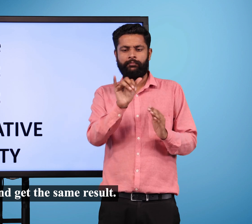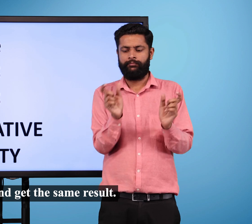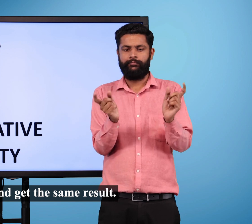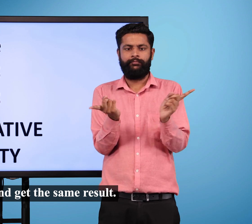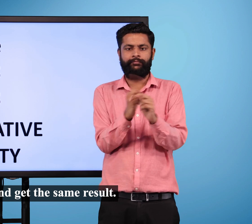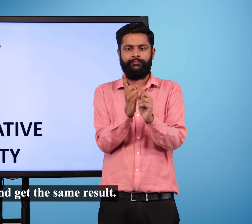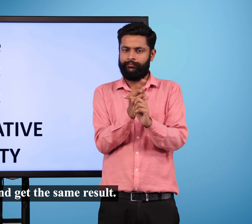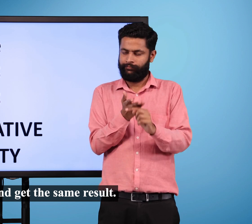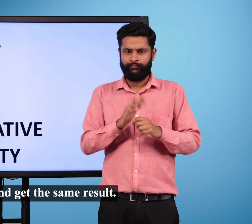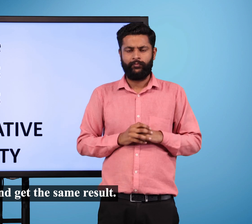same result.